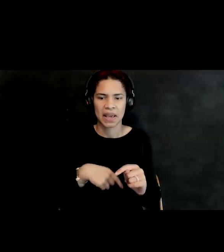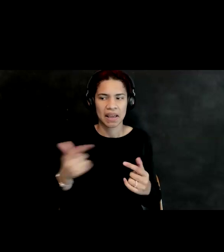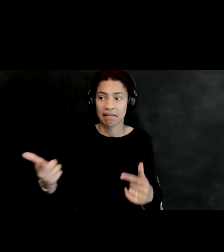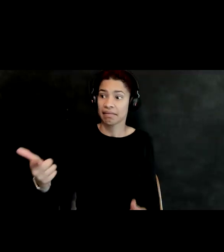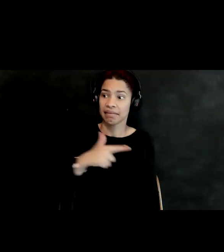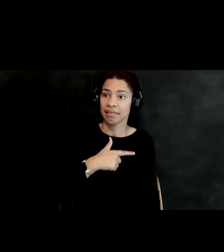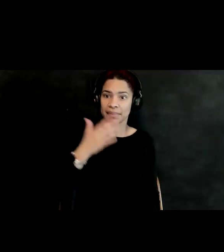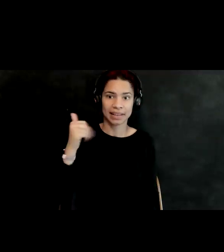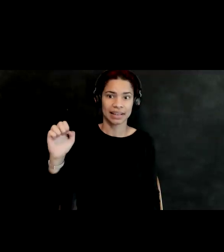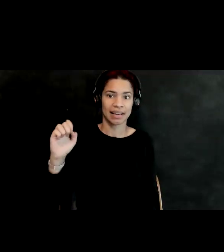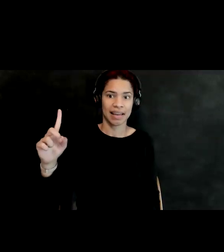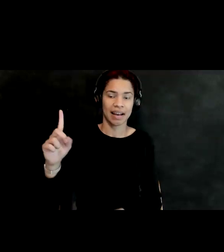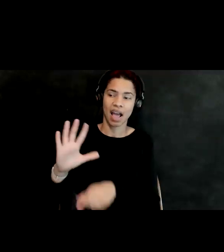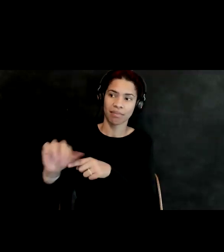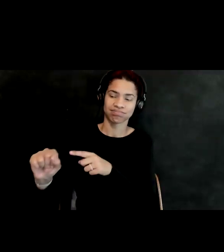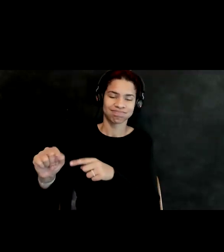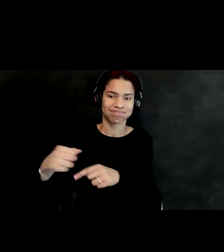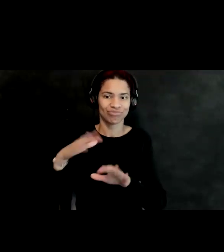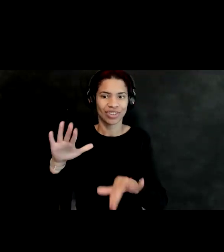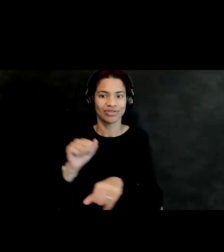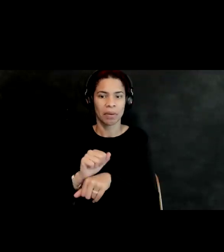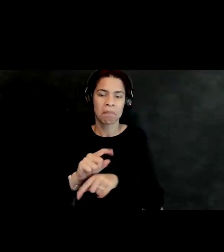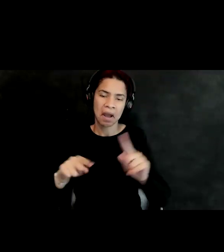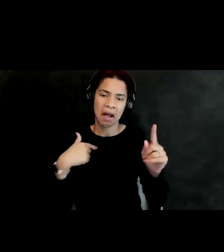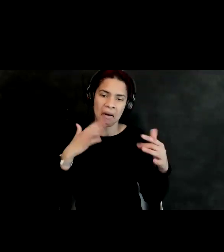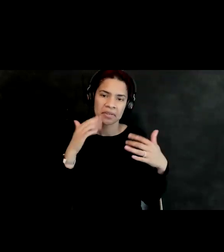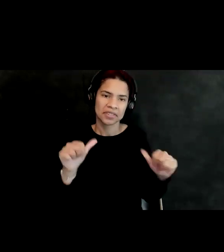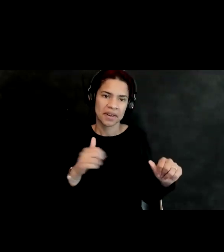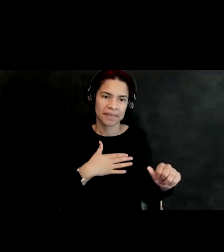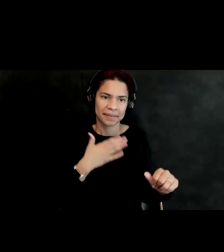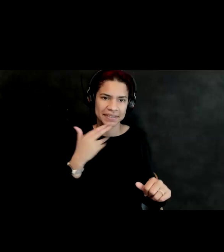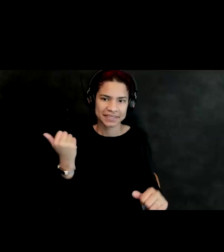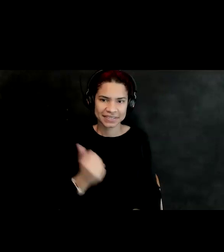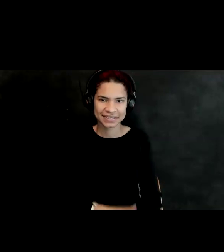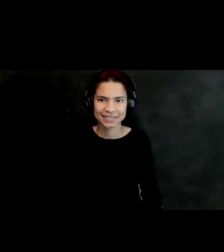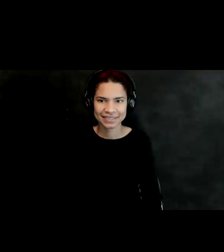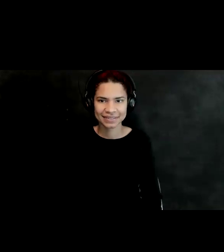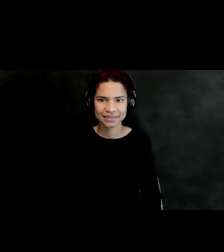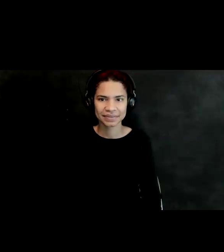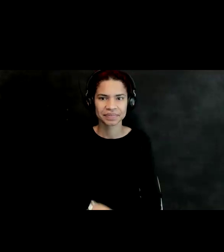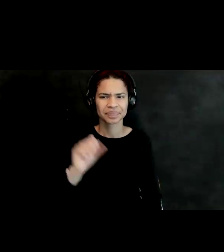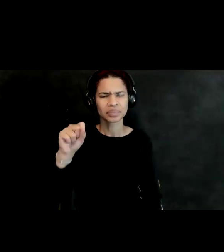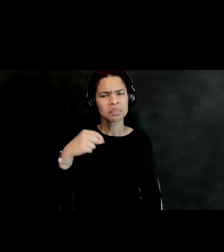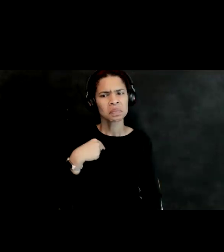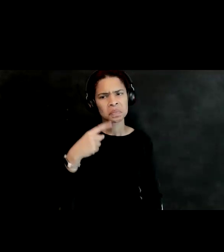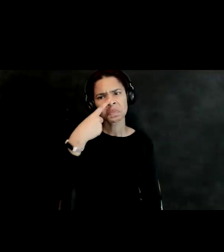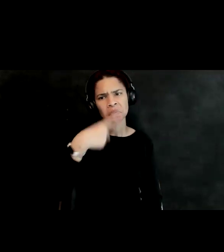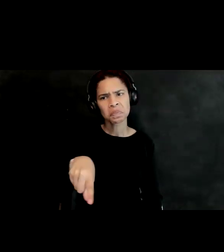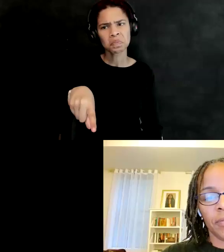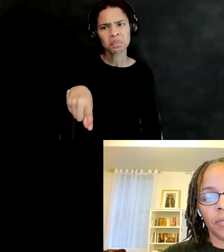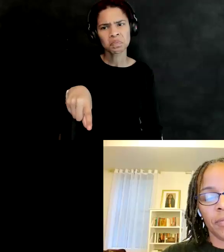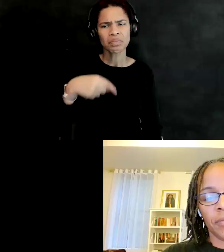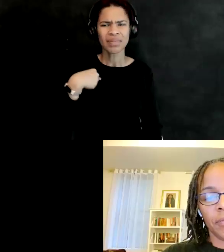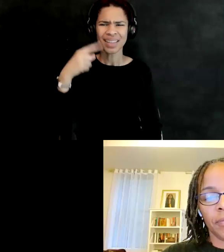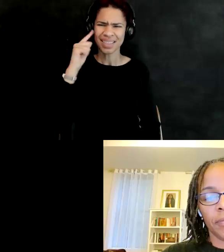job. He really did. But really I'll give it a shot. All right. Yes, I like to do that. I